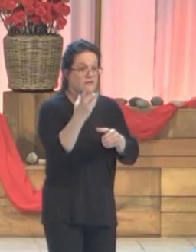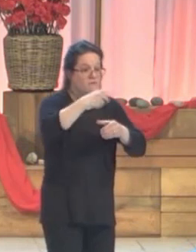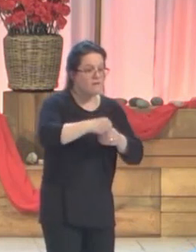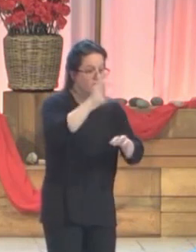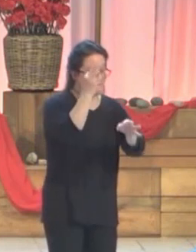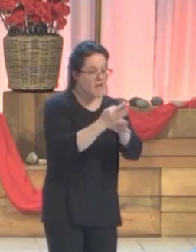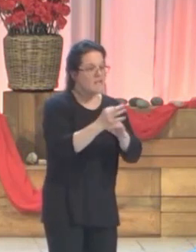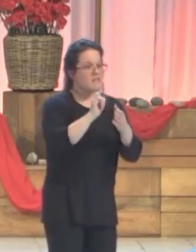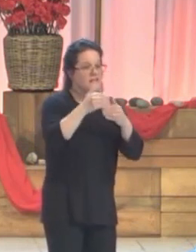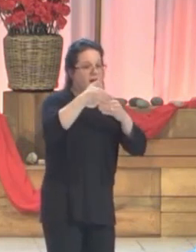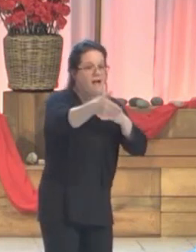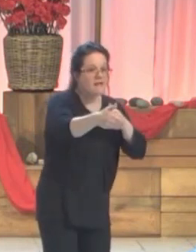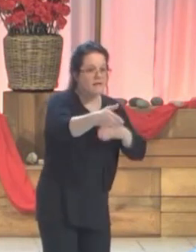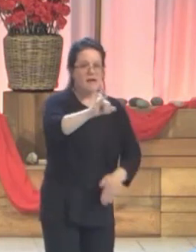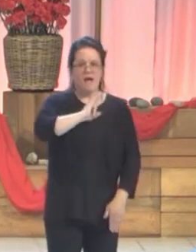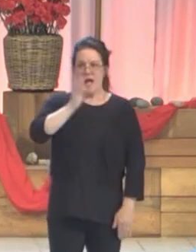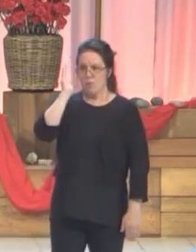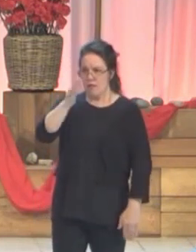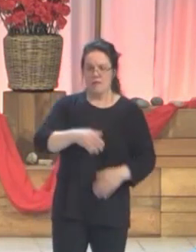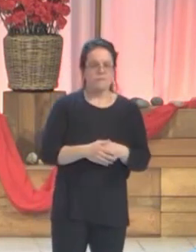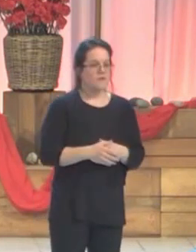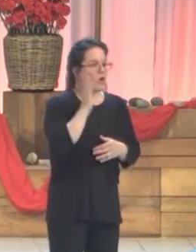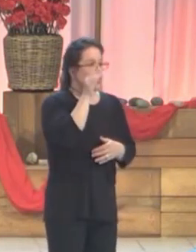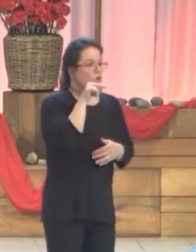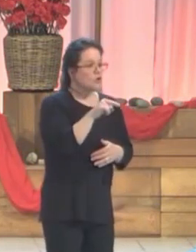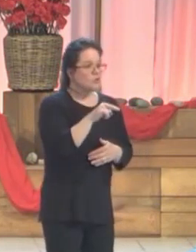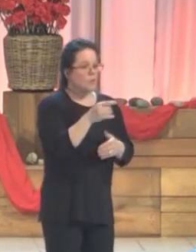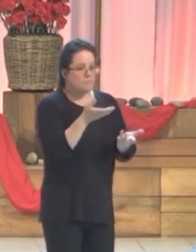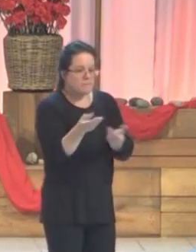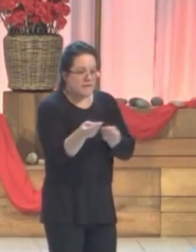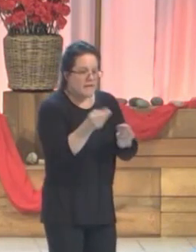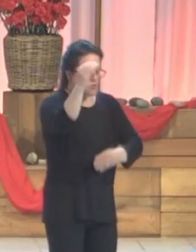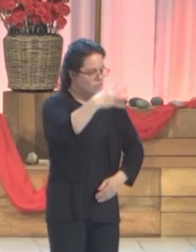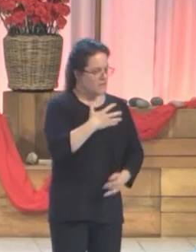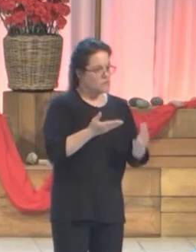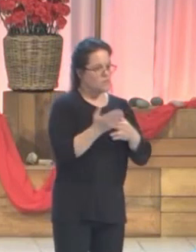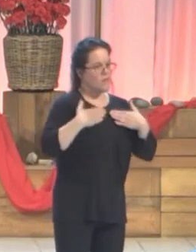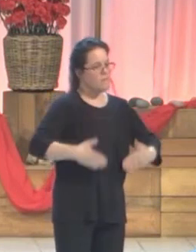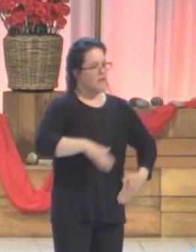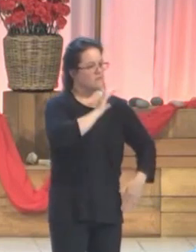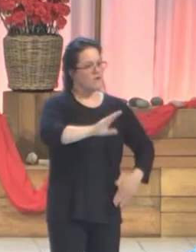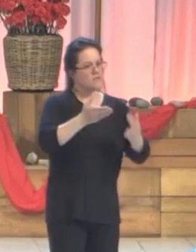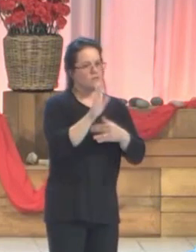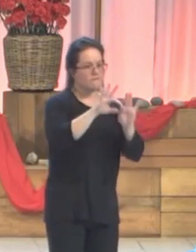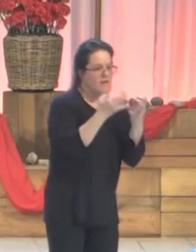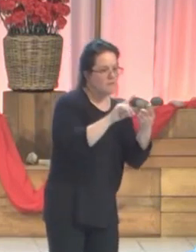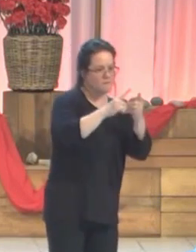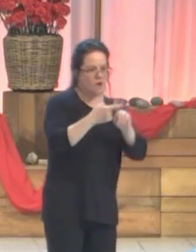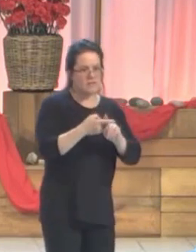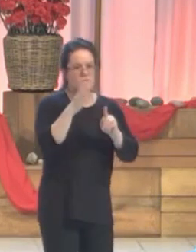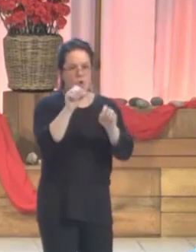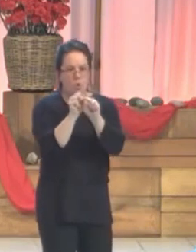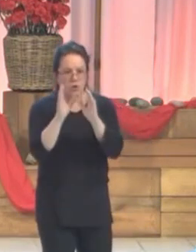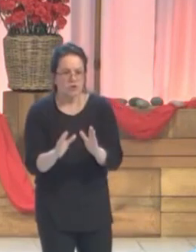faith that lies ahead? Will you mediate grace and be the body of Christ to your family, friends, co-workers,